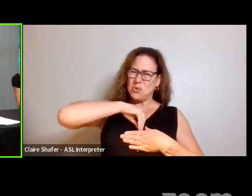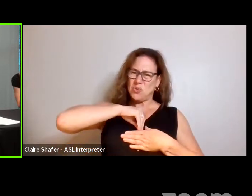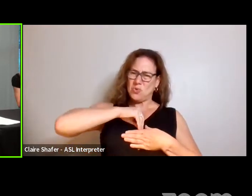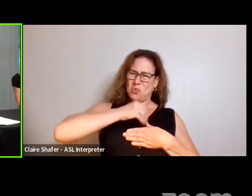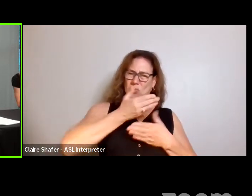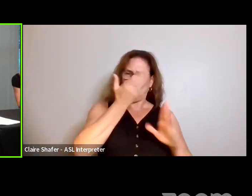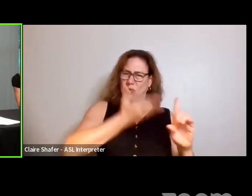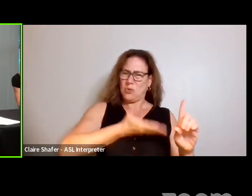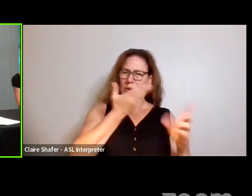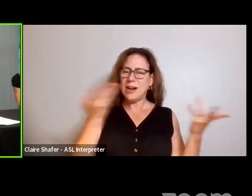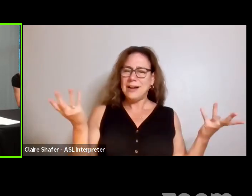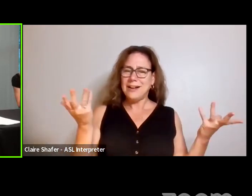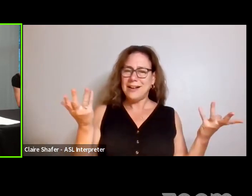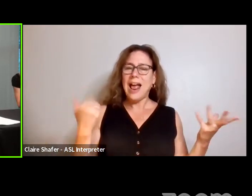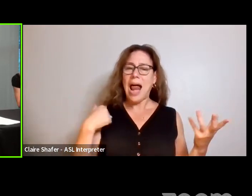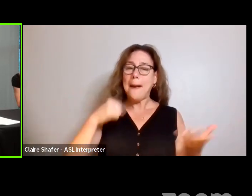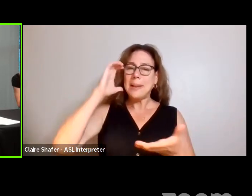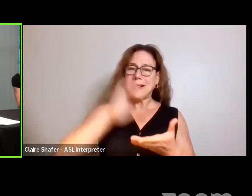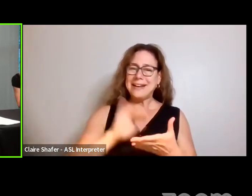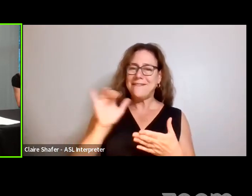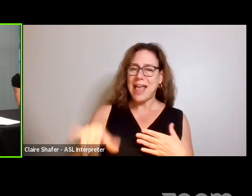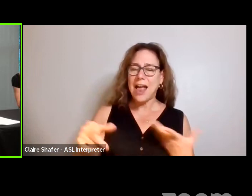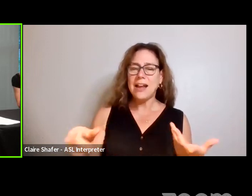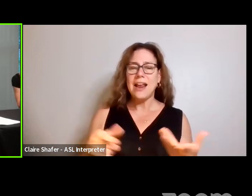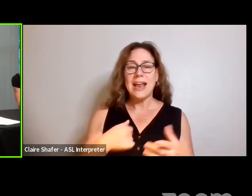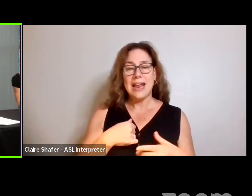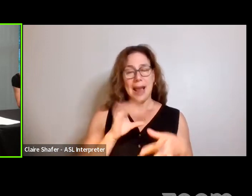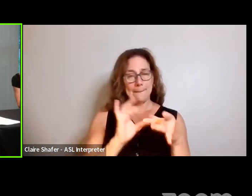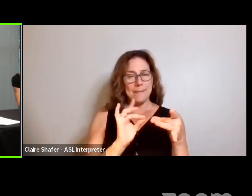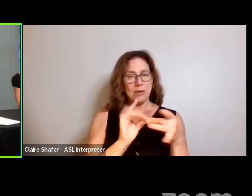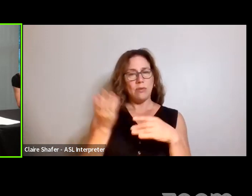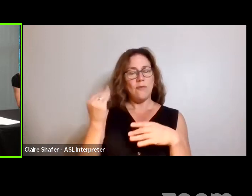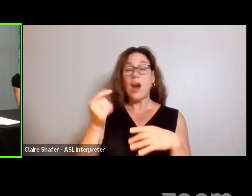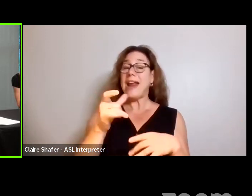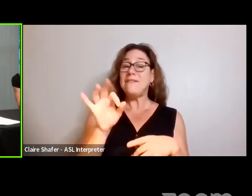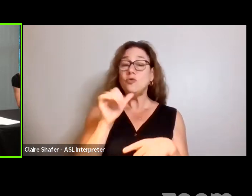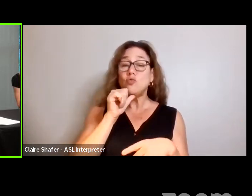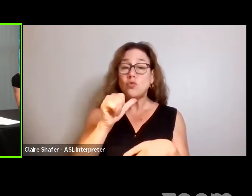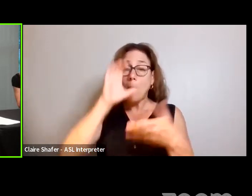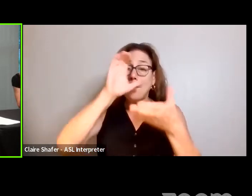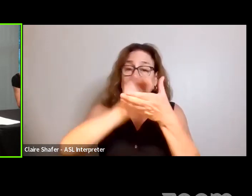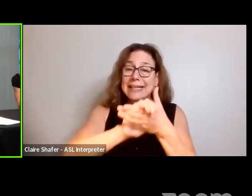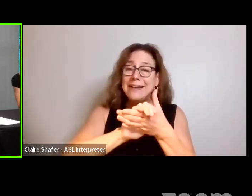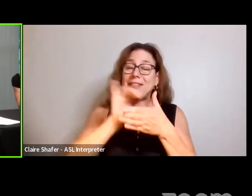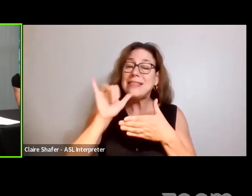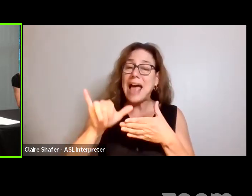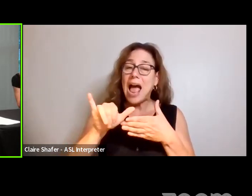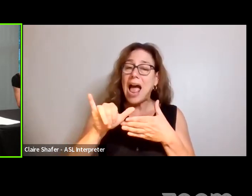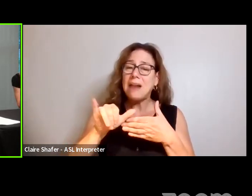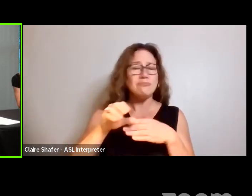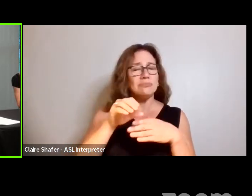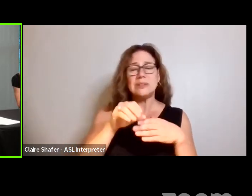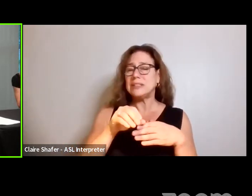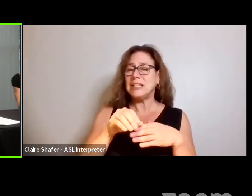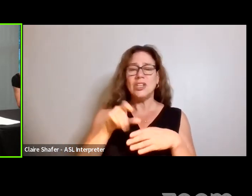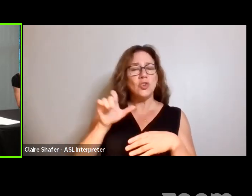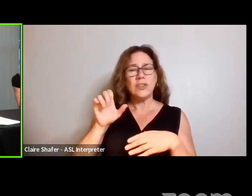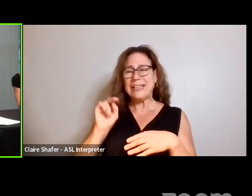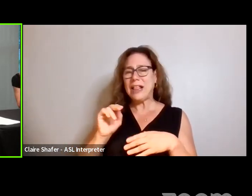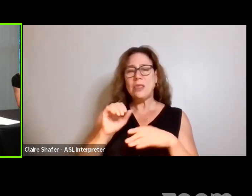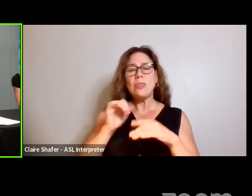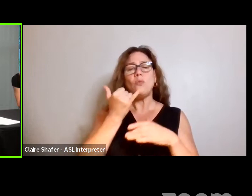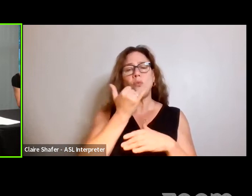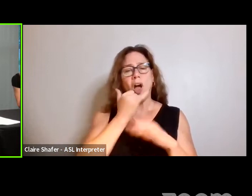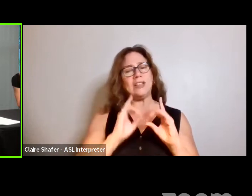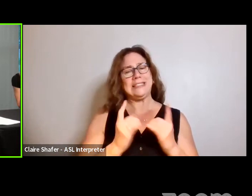And I said to the group, and I'll say it here, if you don't believe that, you need to be in a different district. You are in the wrong